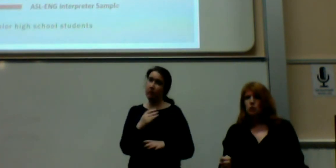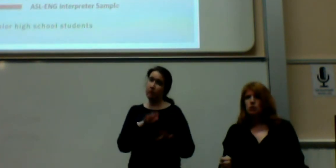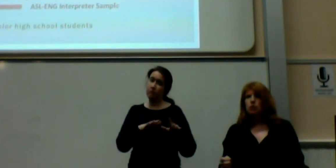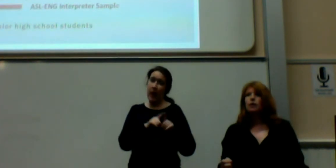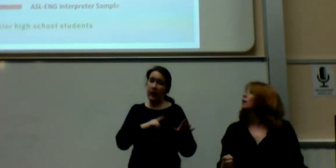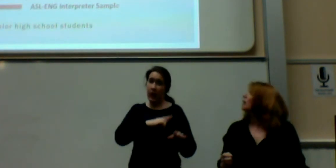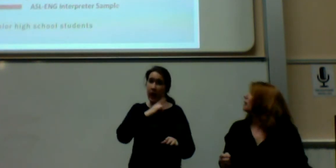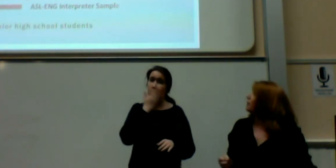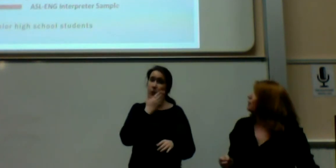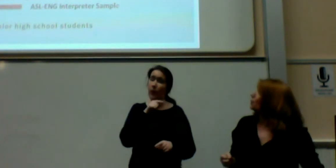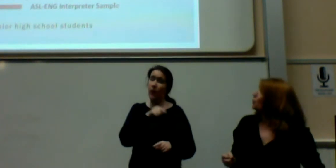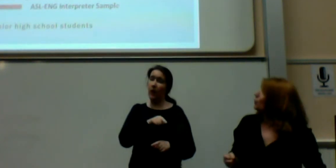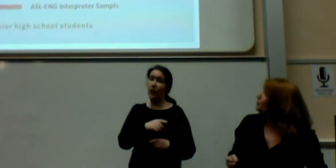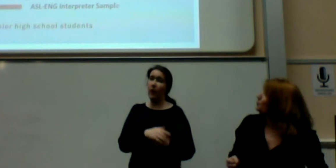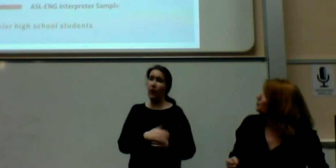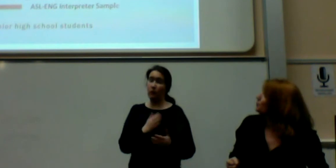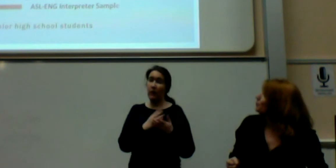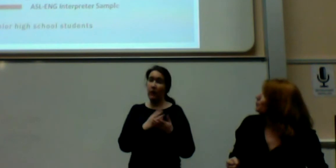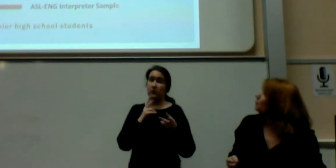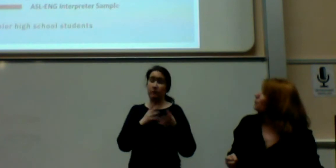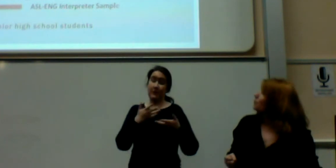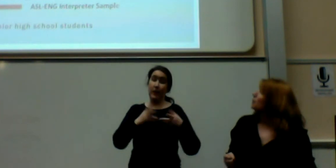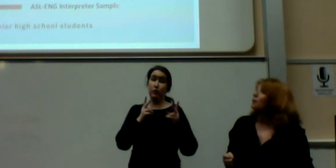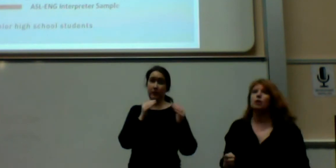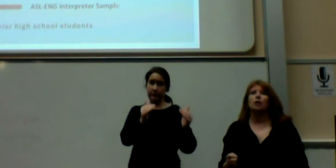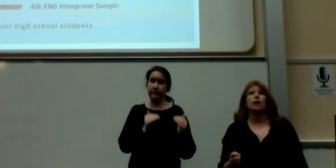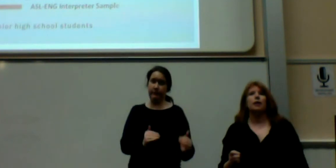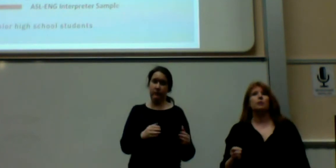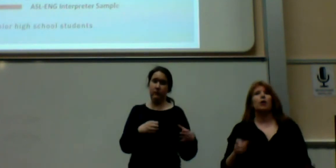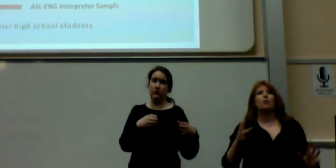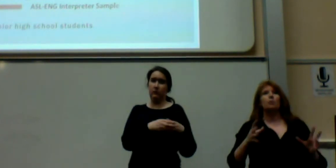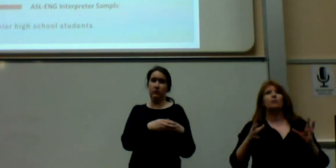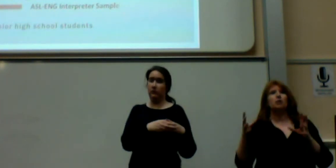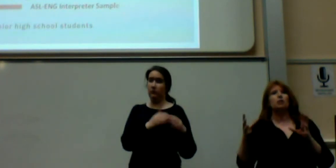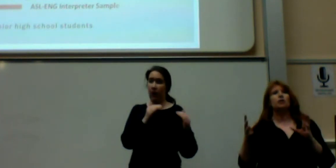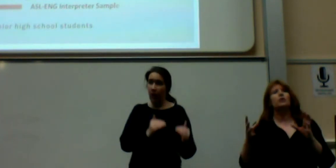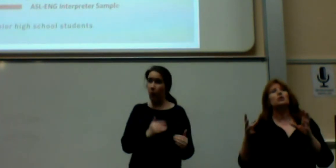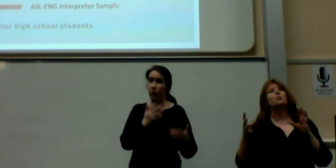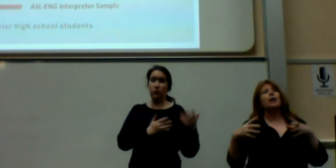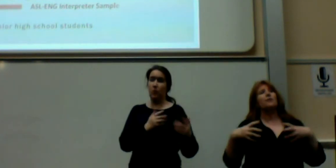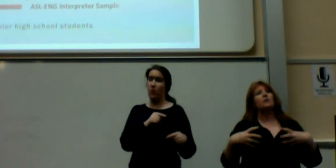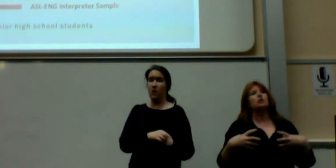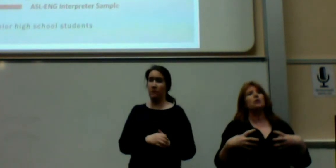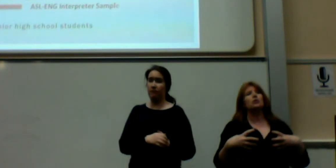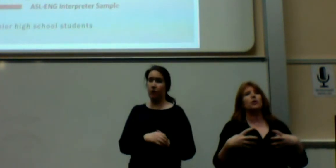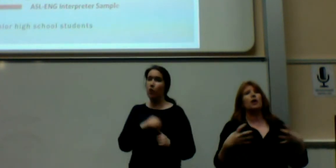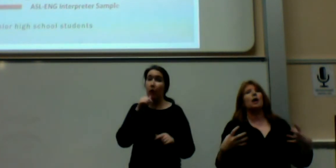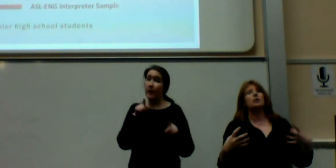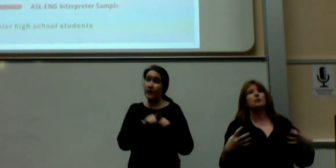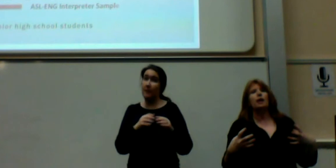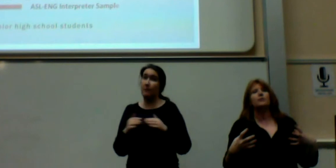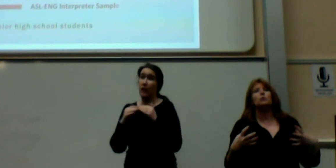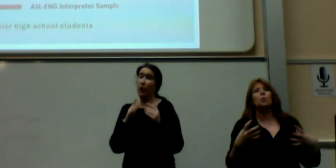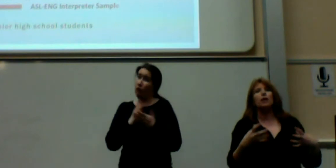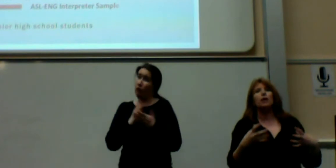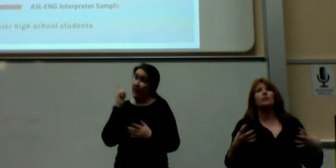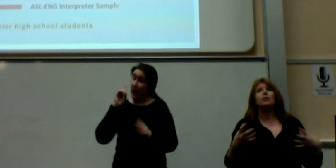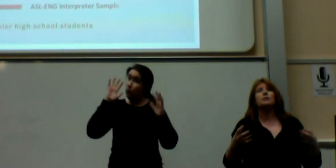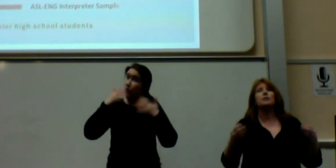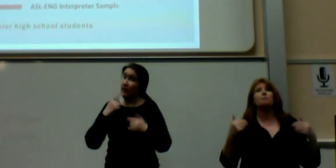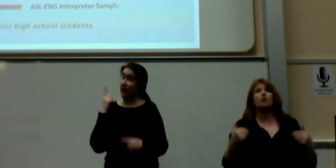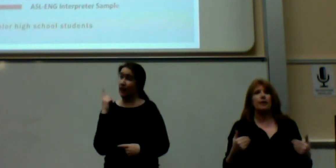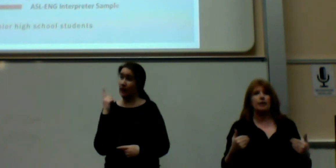school than they were looking like other professional individuals. Now, this is concerning on lots of levels. One